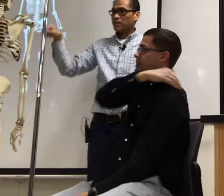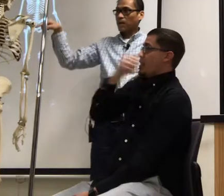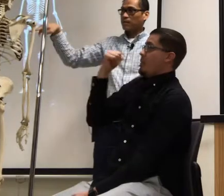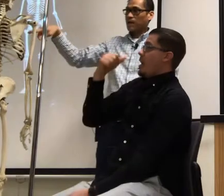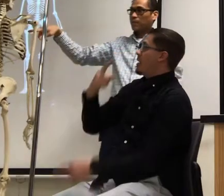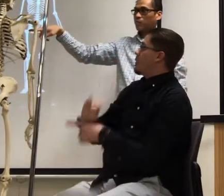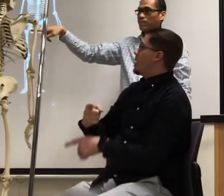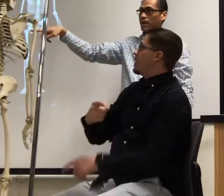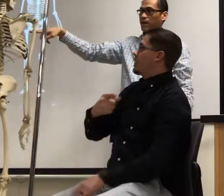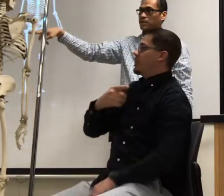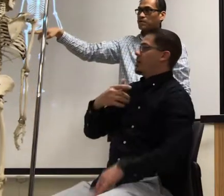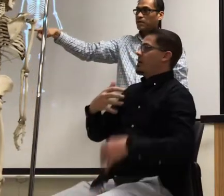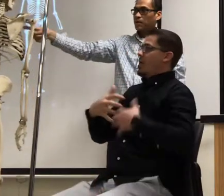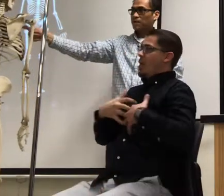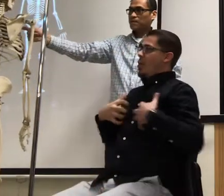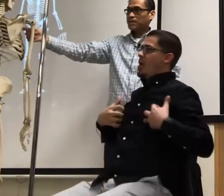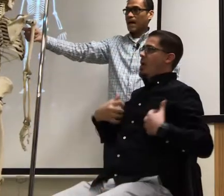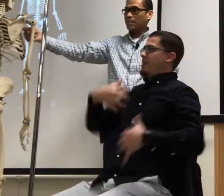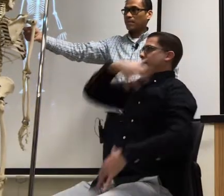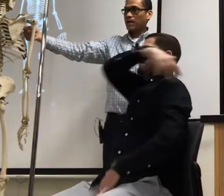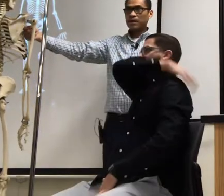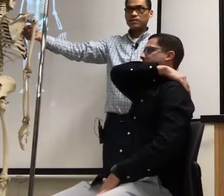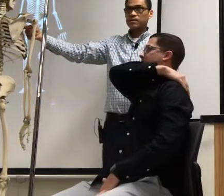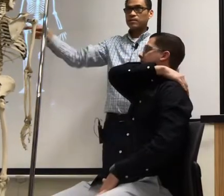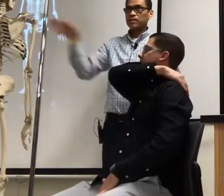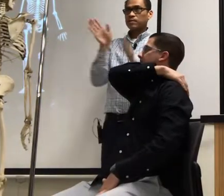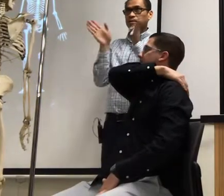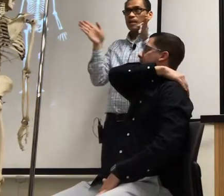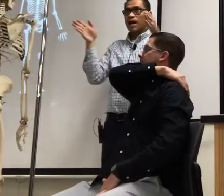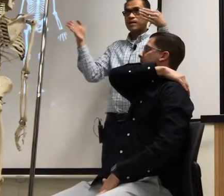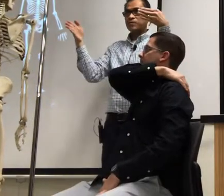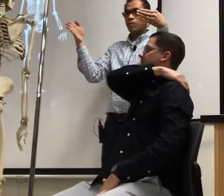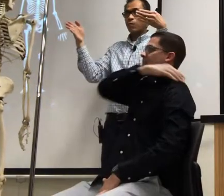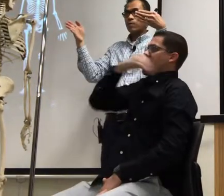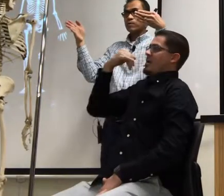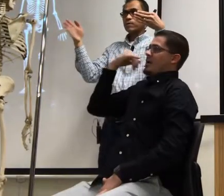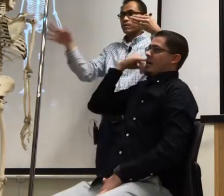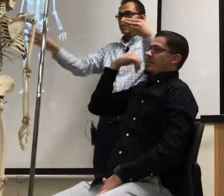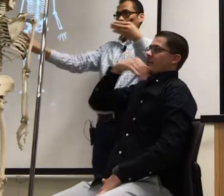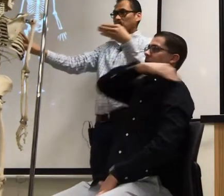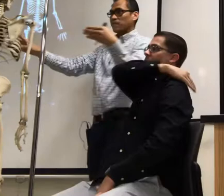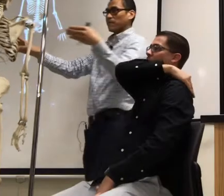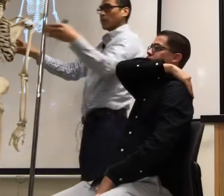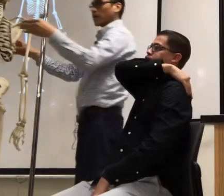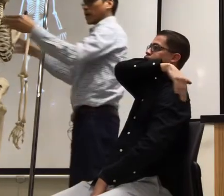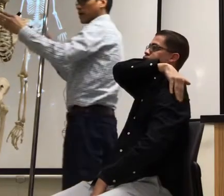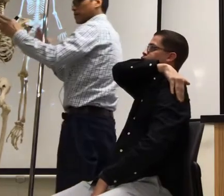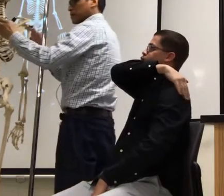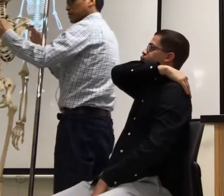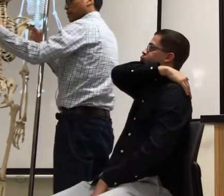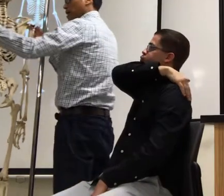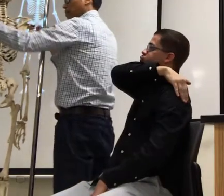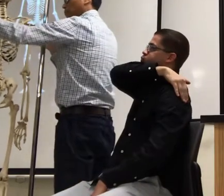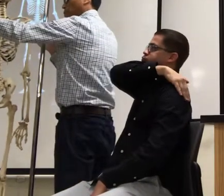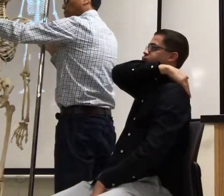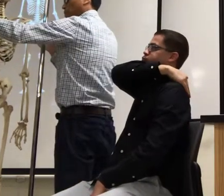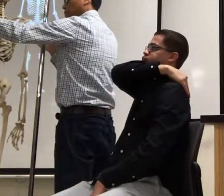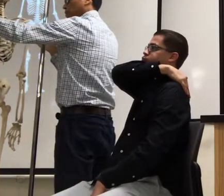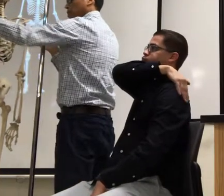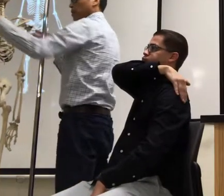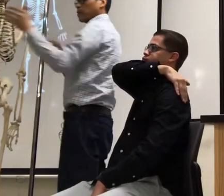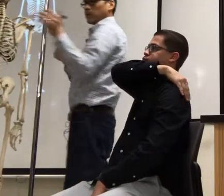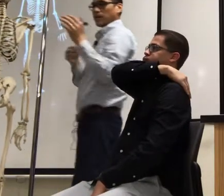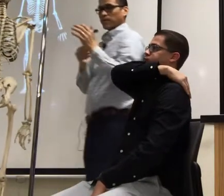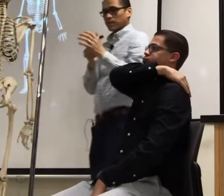And they sit right on top of the rib cage. If the scapula kind of slides forward, okay, if they both kind of slide